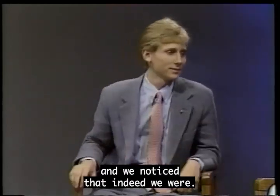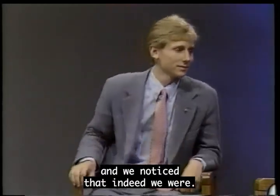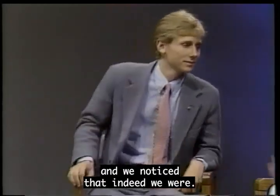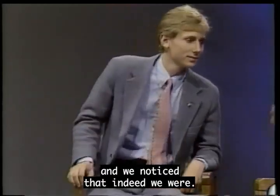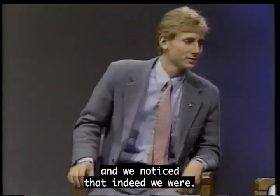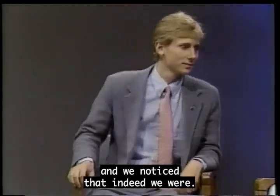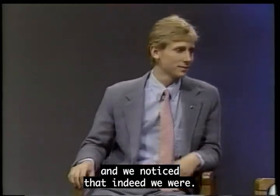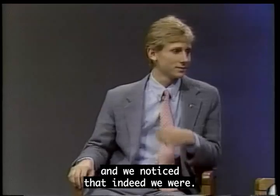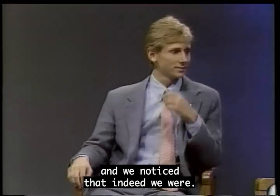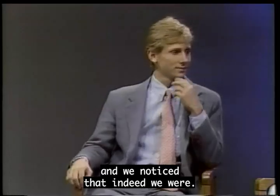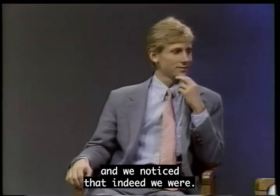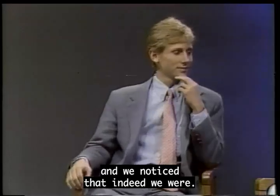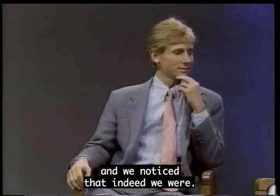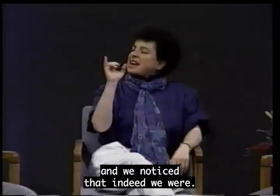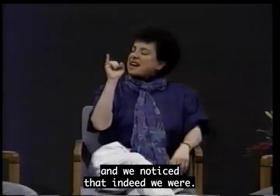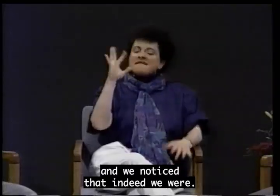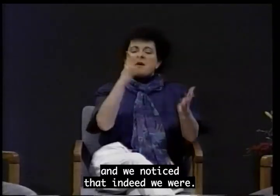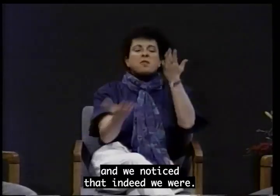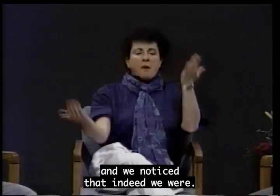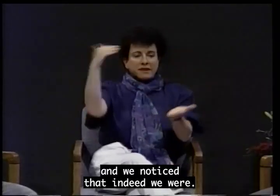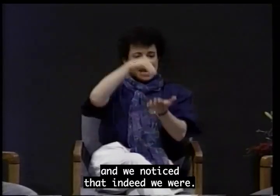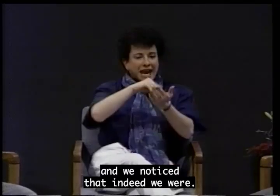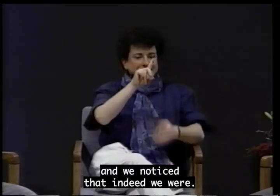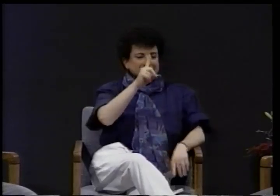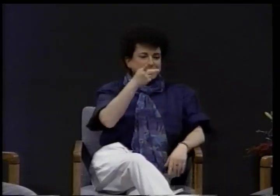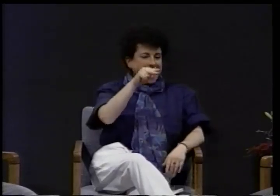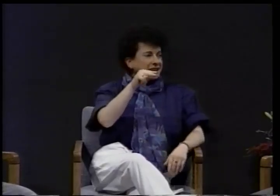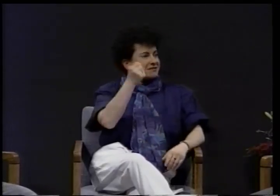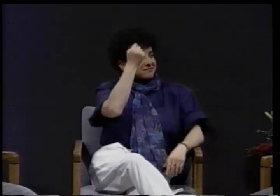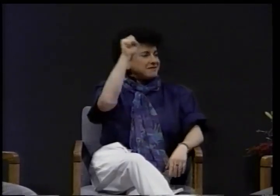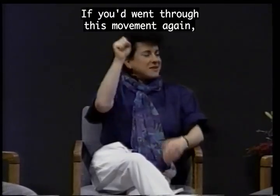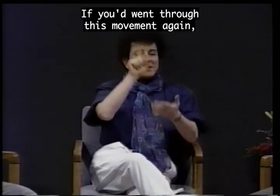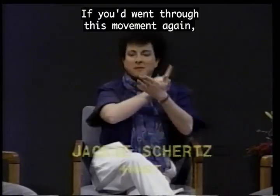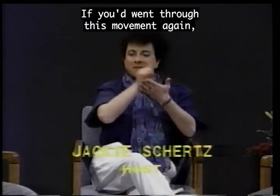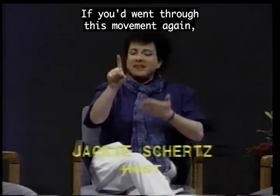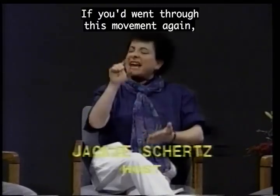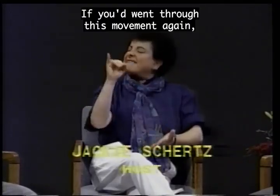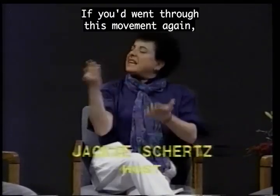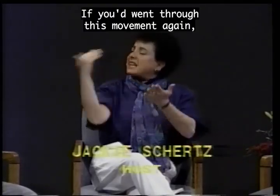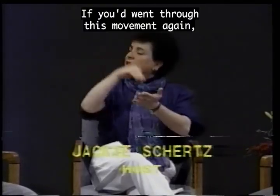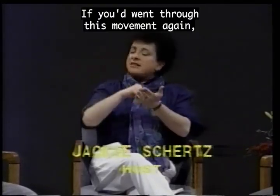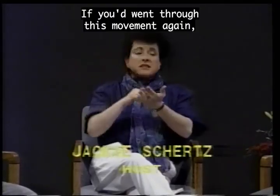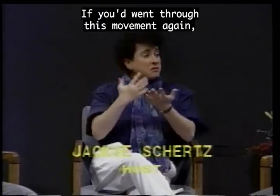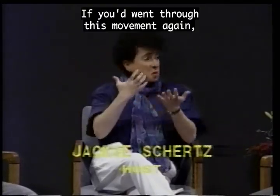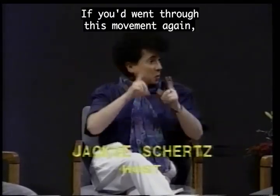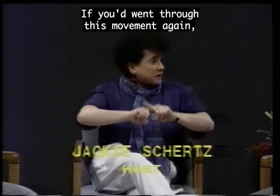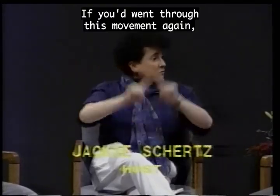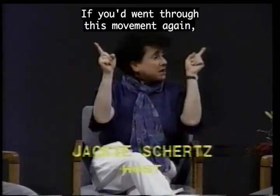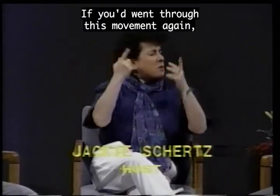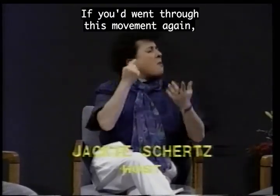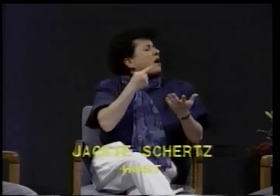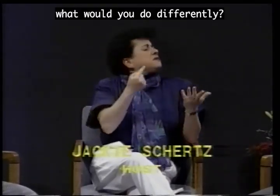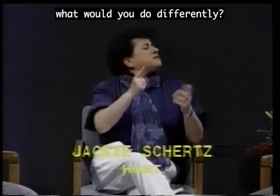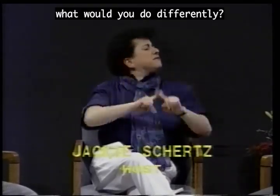And we noticed that indeed we were. If you went through this movement again, what would you do